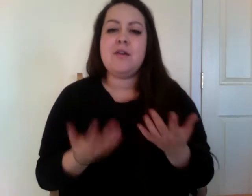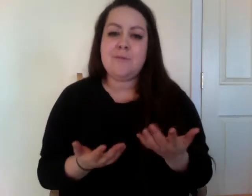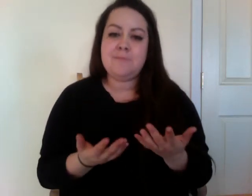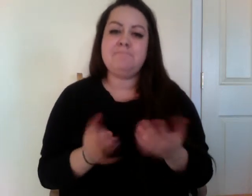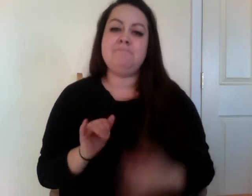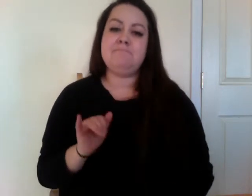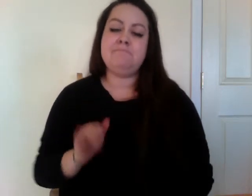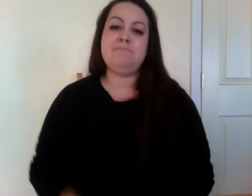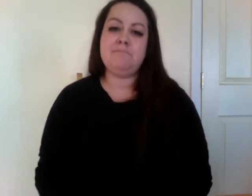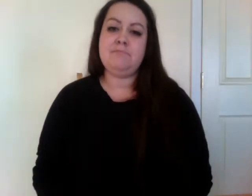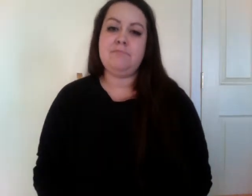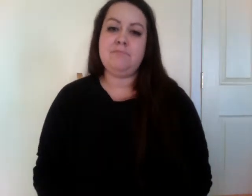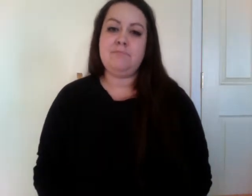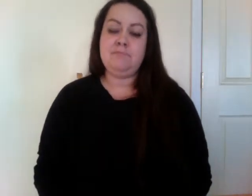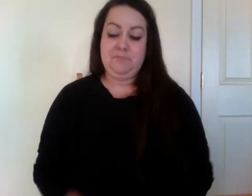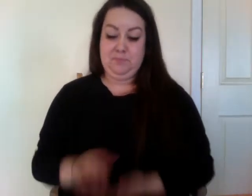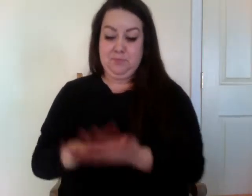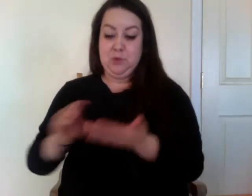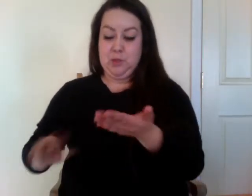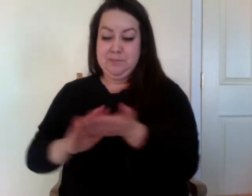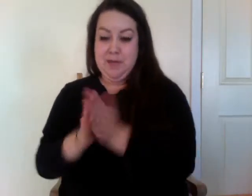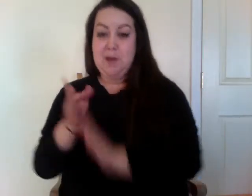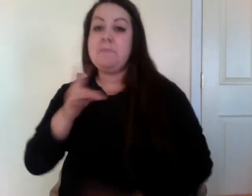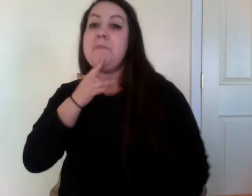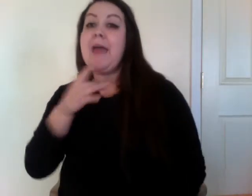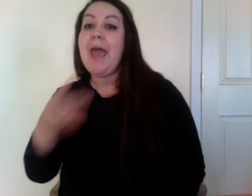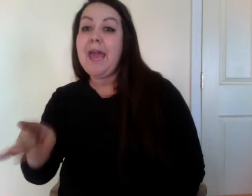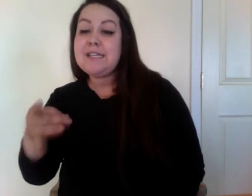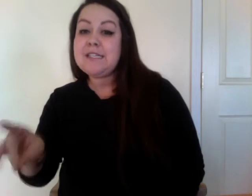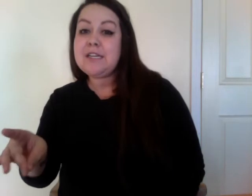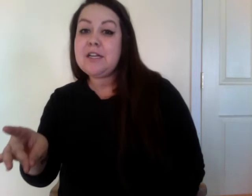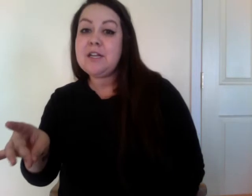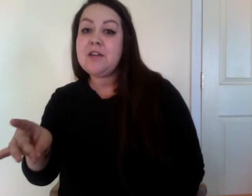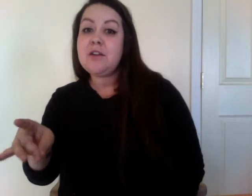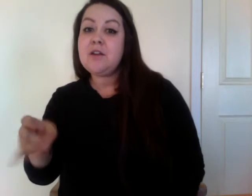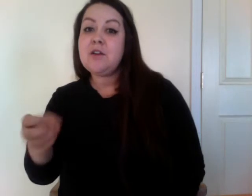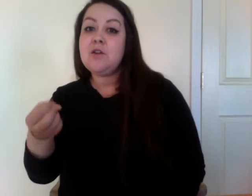Students who have reached the age of 18 or attend a school beyond the high school level,